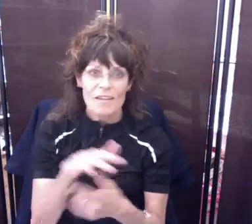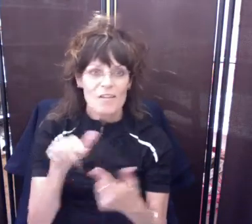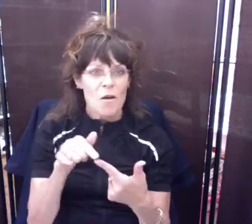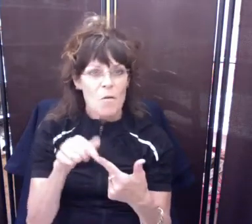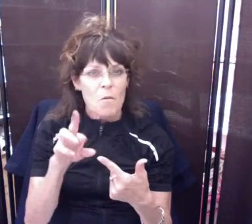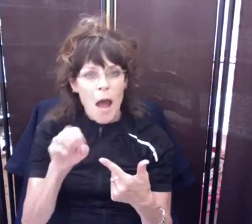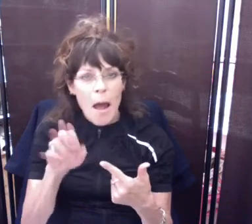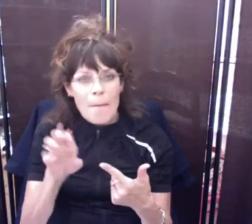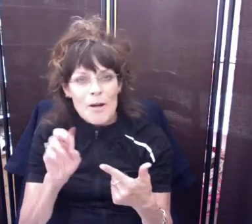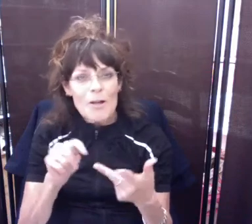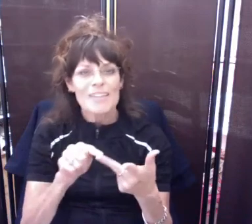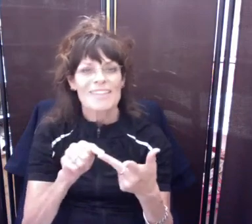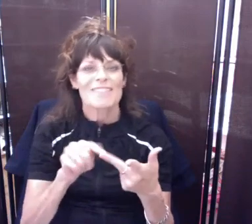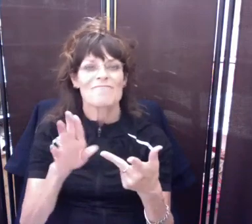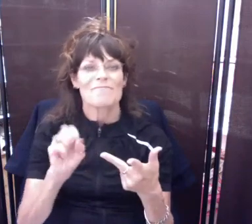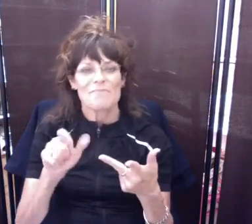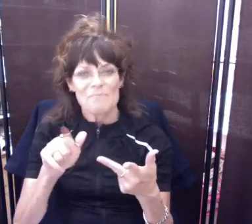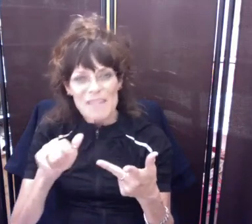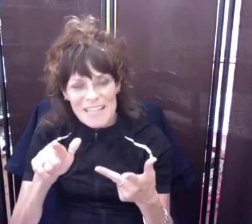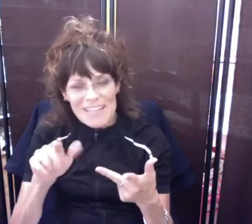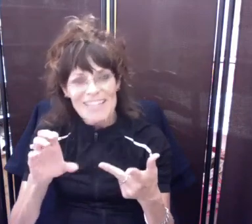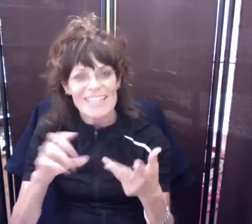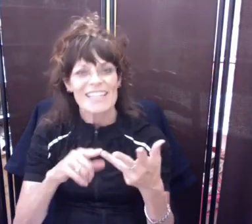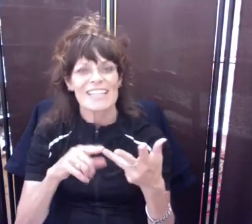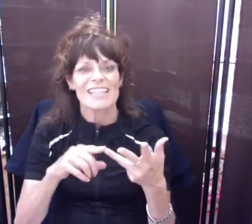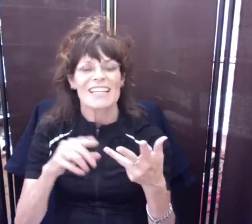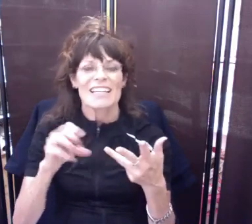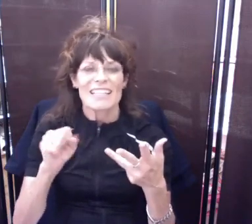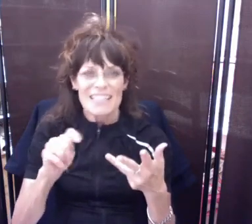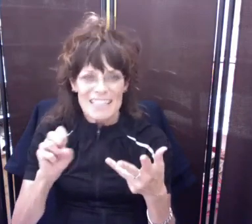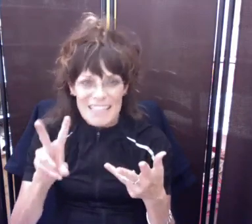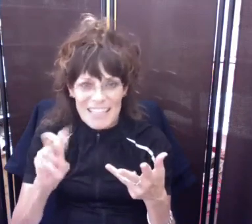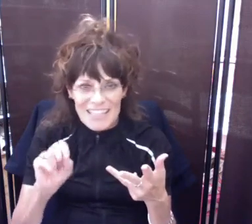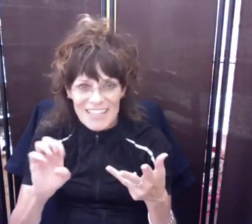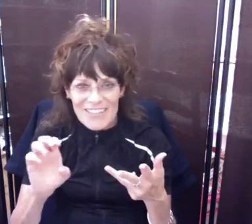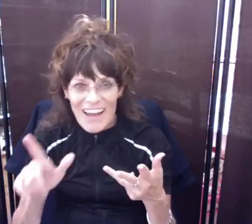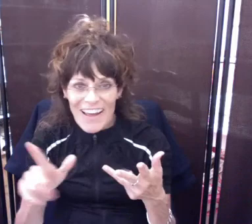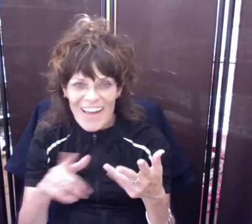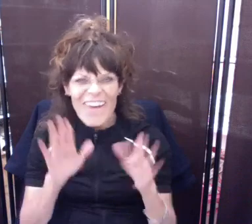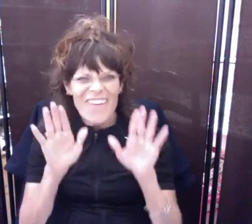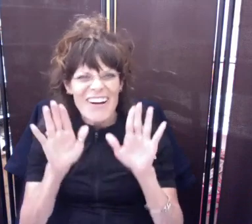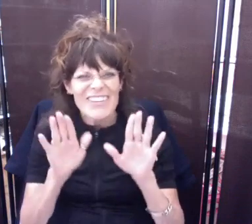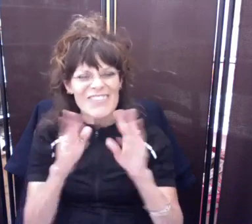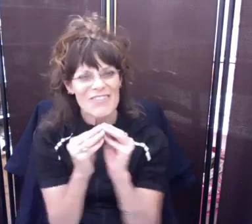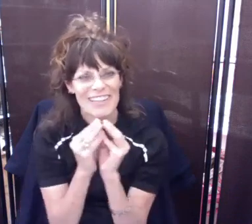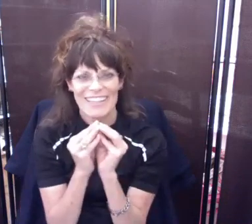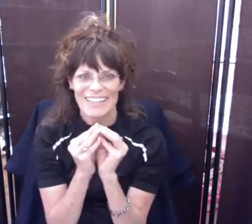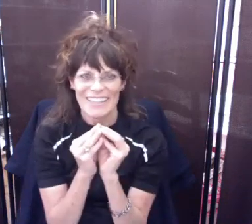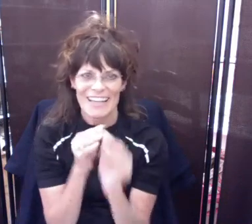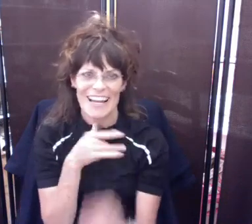Bill C's on here, Steve L's on here. You know, you got a great meeting going, and I feel very, very